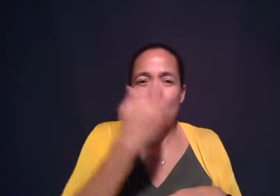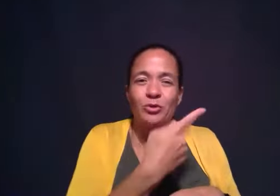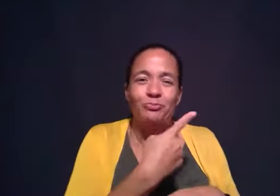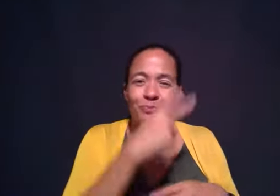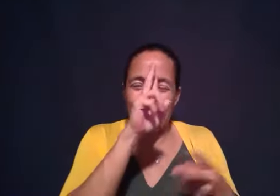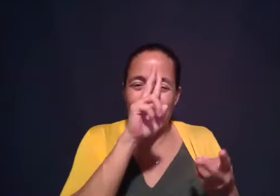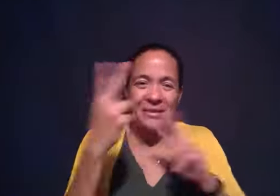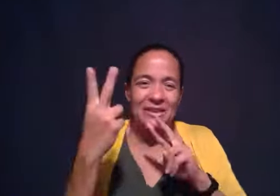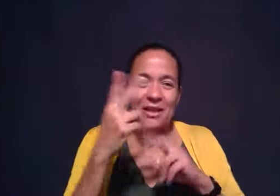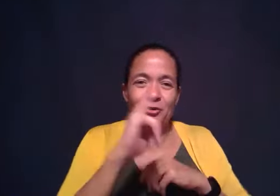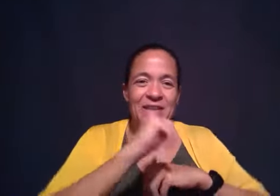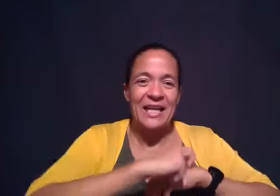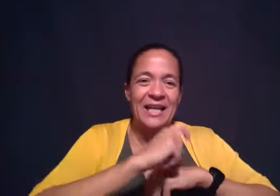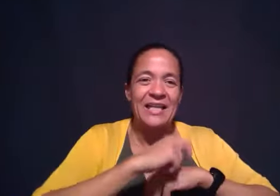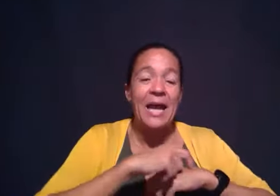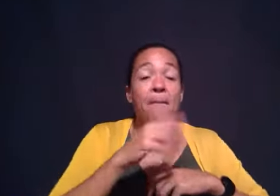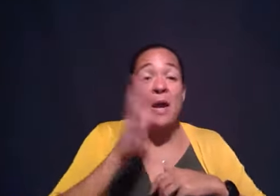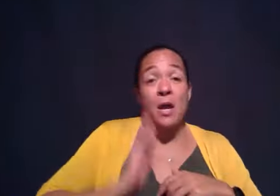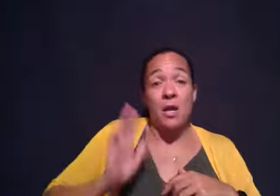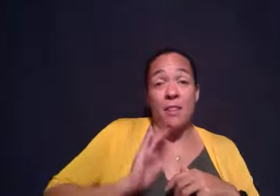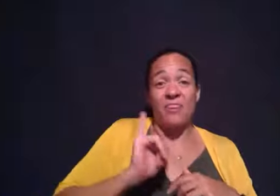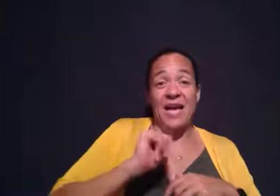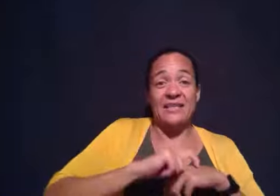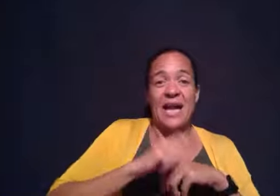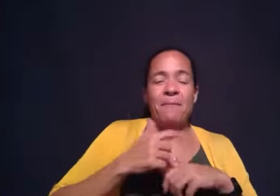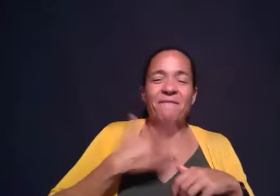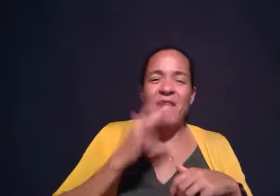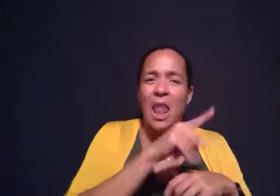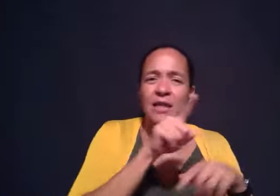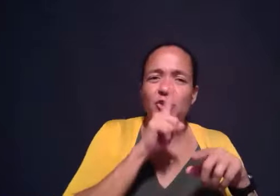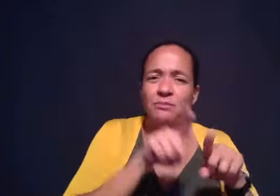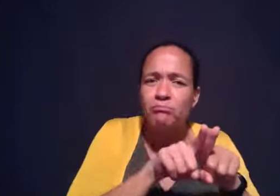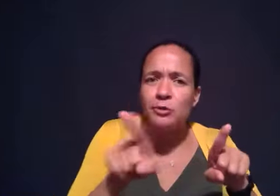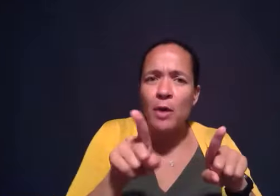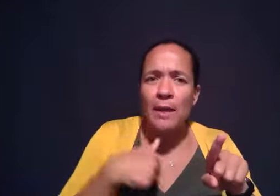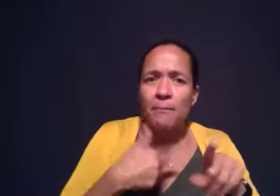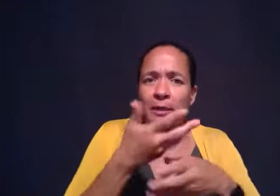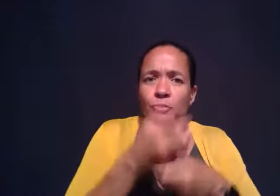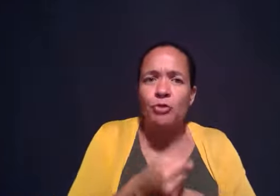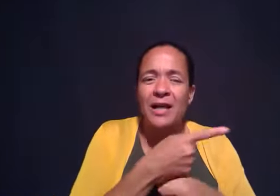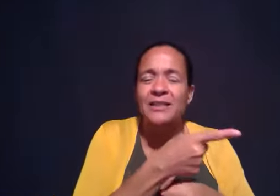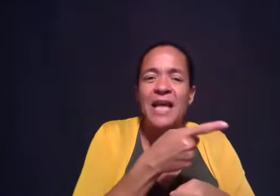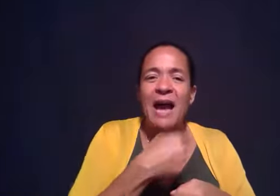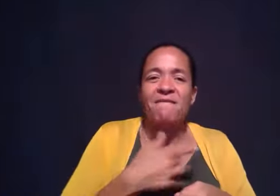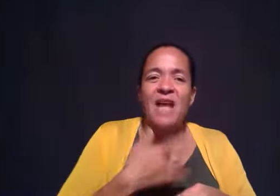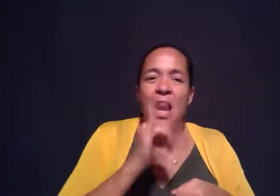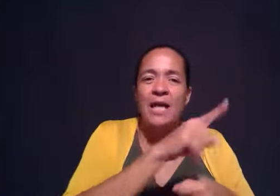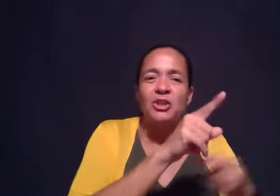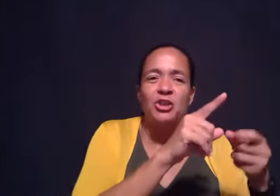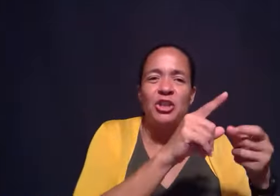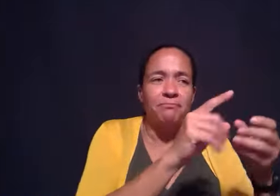time, I felt like she had betrayed my trust, and she had told somebody something that I hadn't given her permission to share.